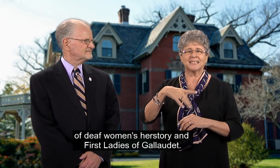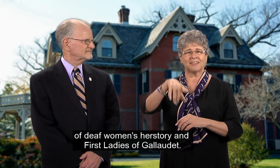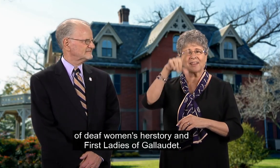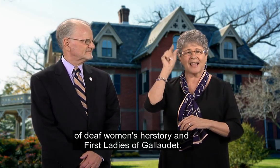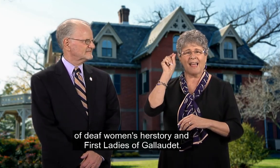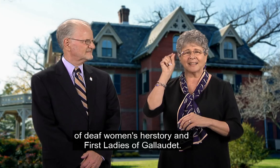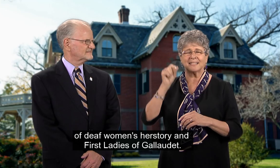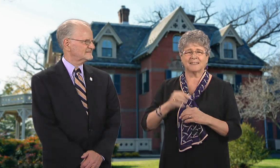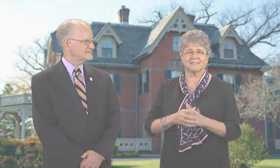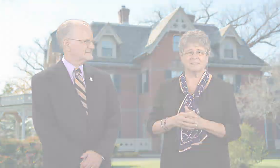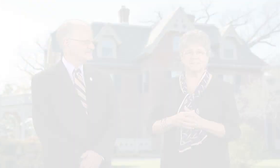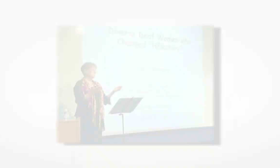Gallaudet.